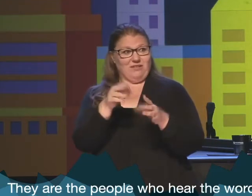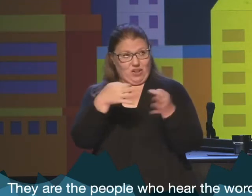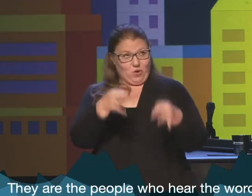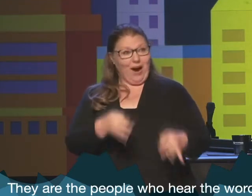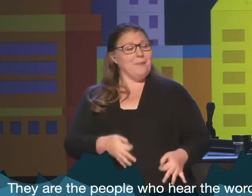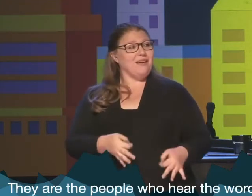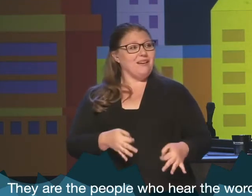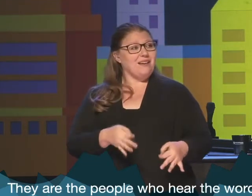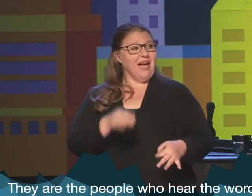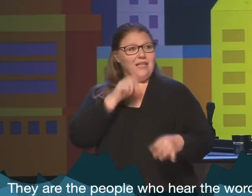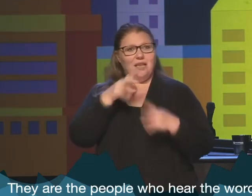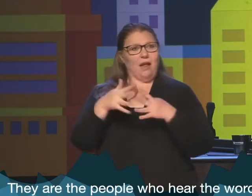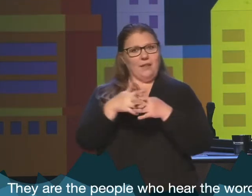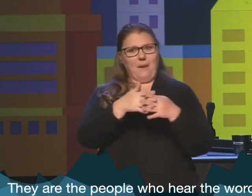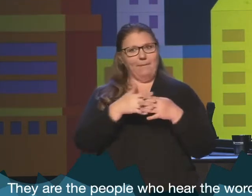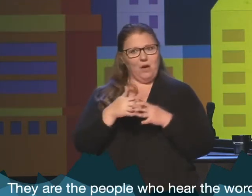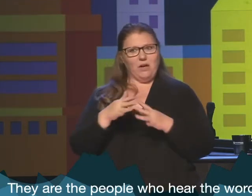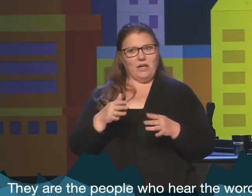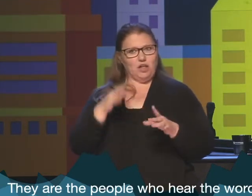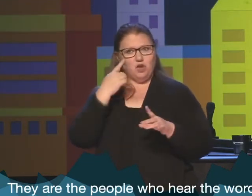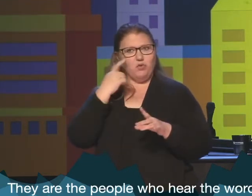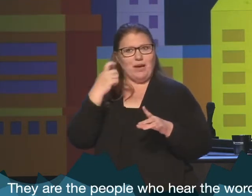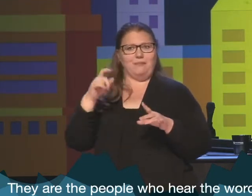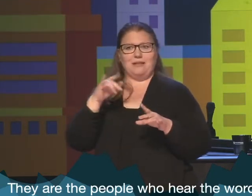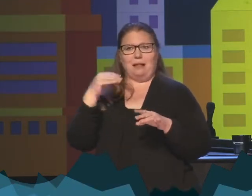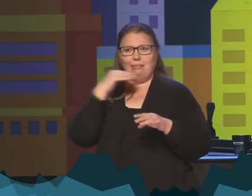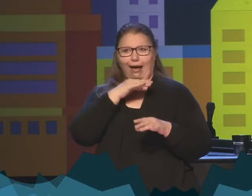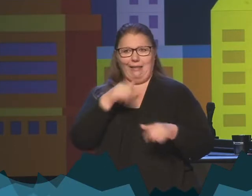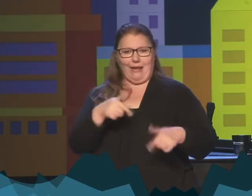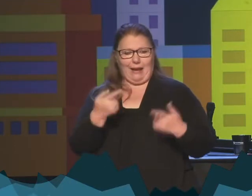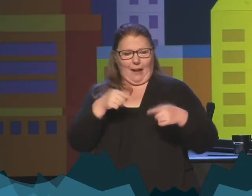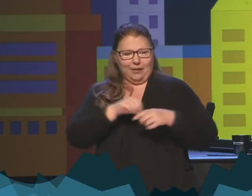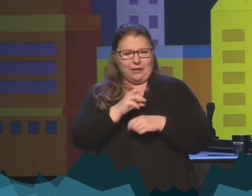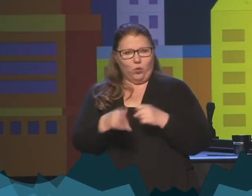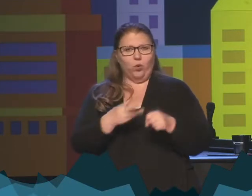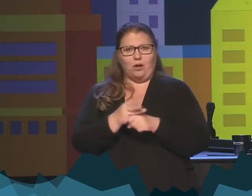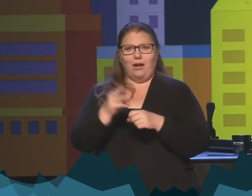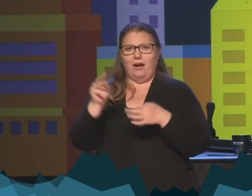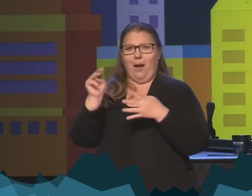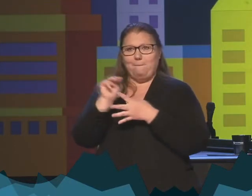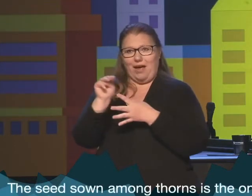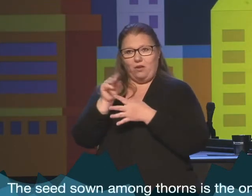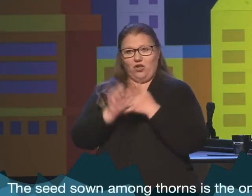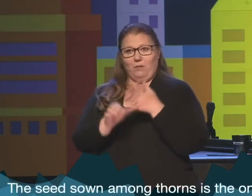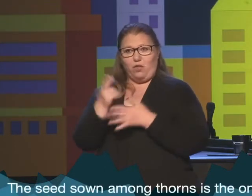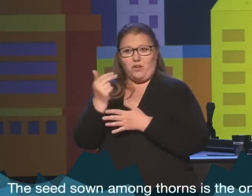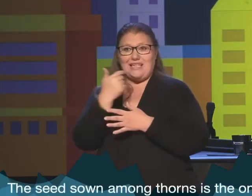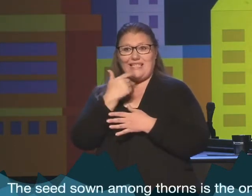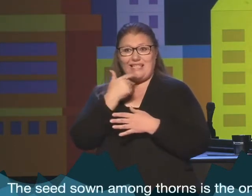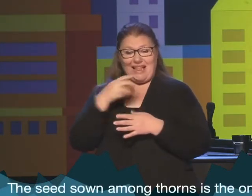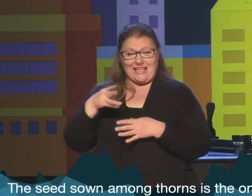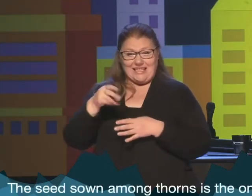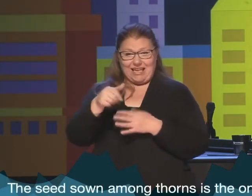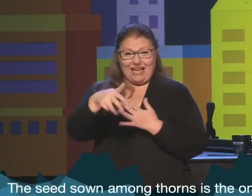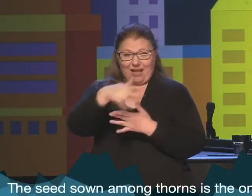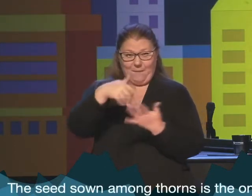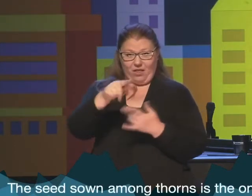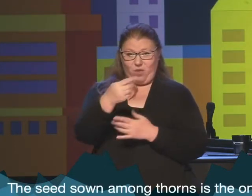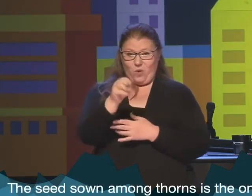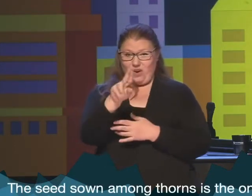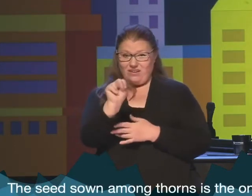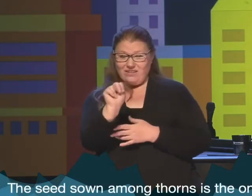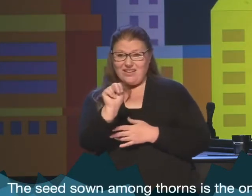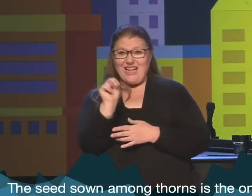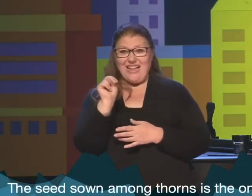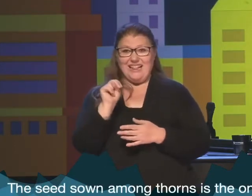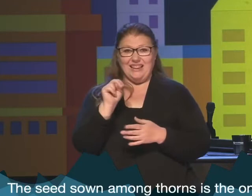American dream. It's the like lie that exists in the world. Matthew kind of says it similarly. Matthew chapter 13 says the seed sown among the thorns is the one who hears the